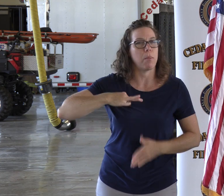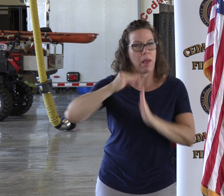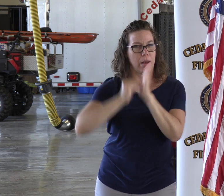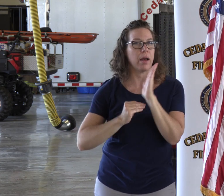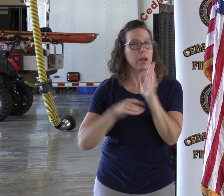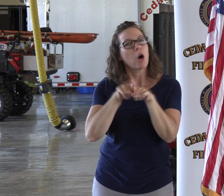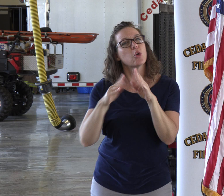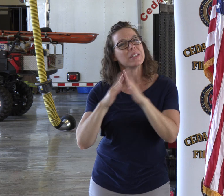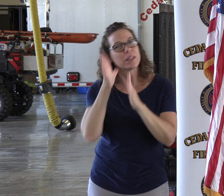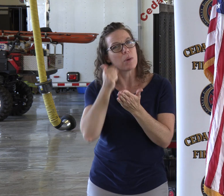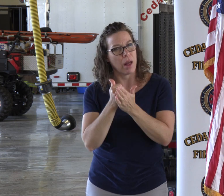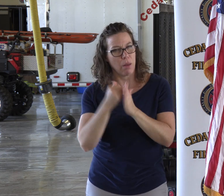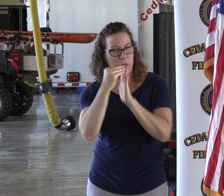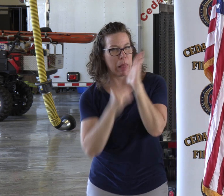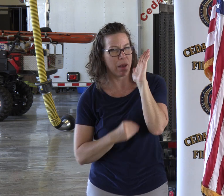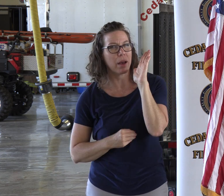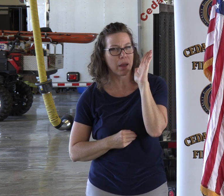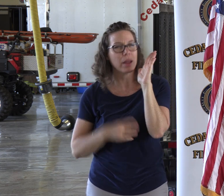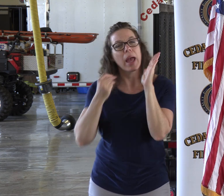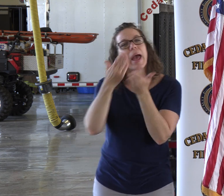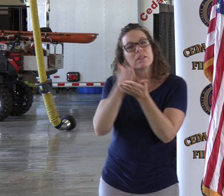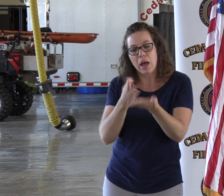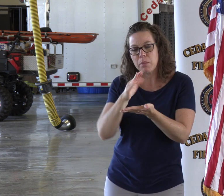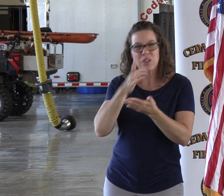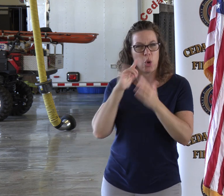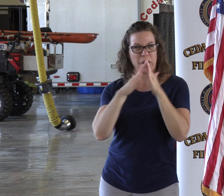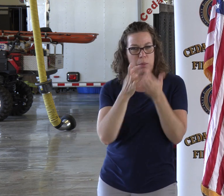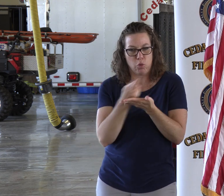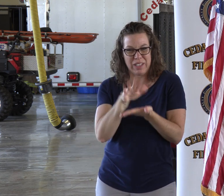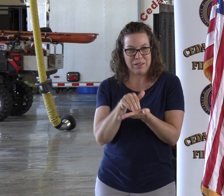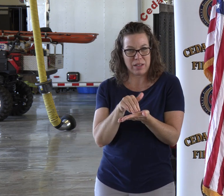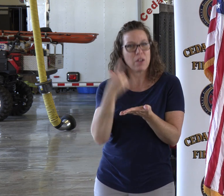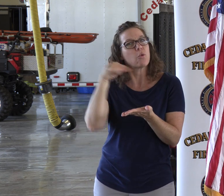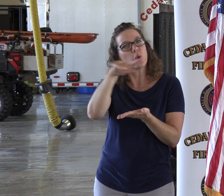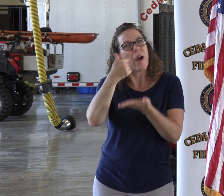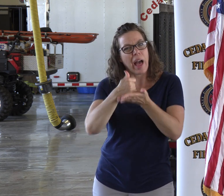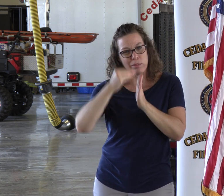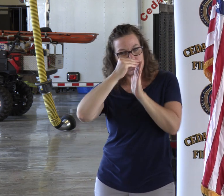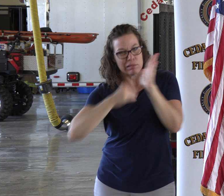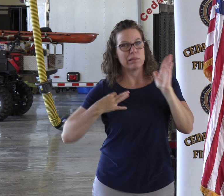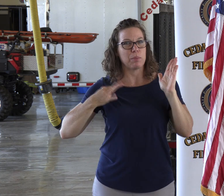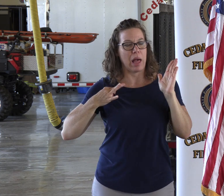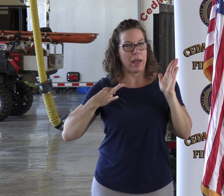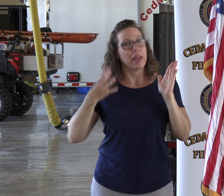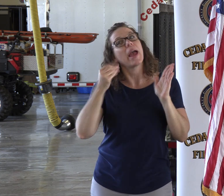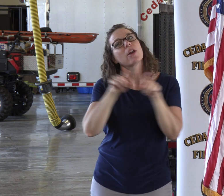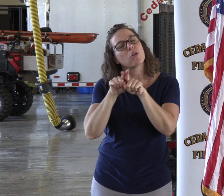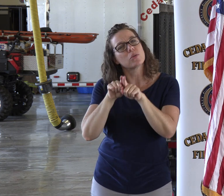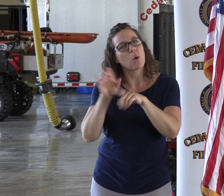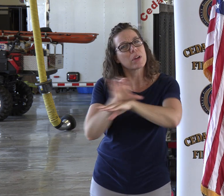that. There'll be hotspots available at our neighborhood resource centers. And there will be computer assistance, as Jeff